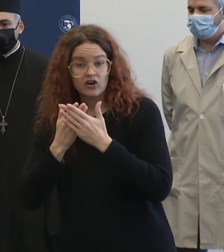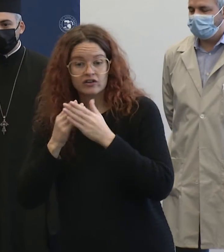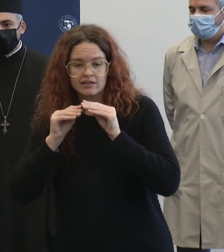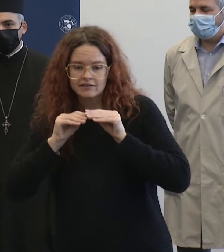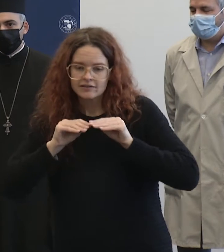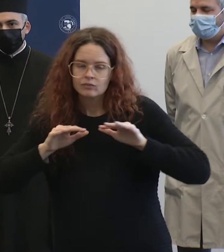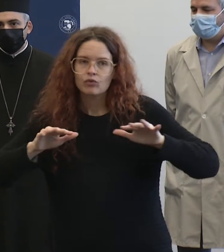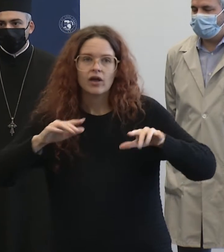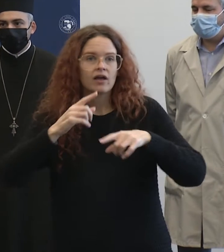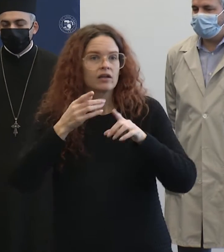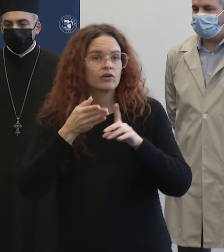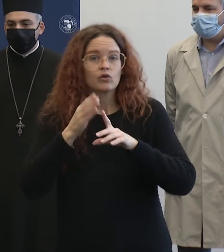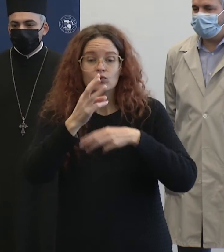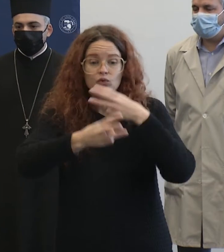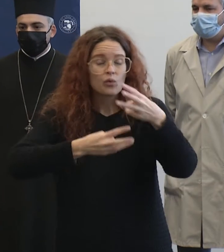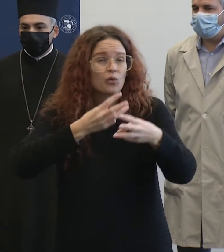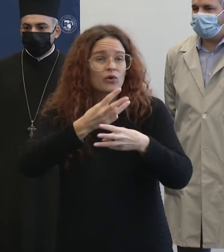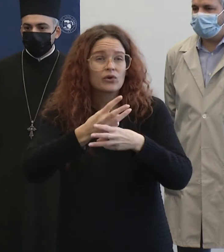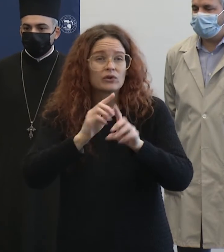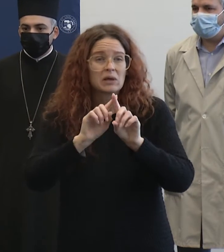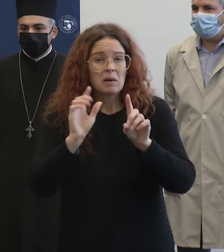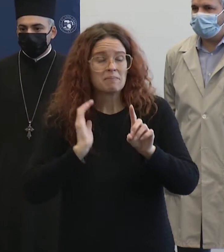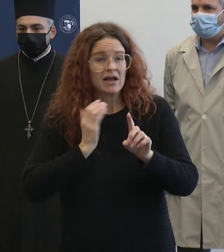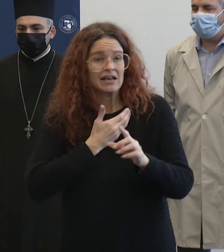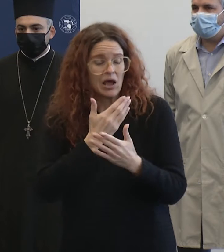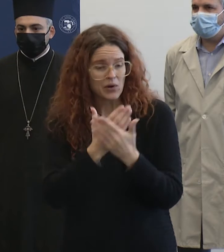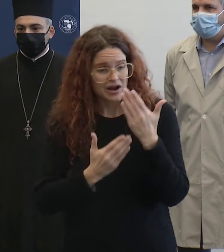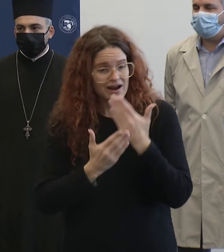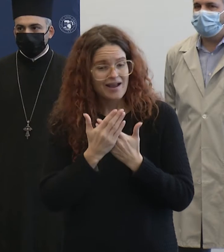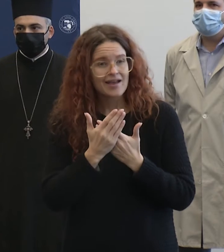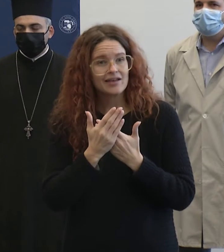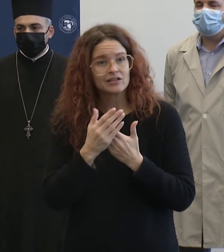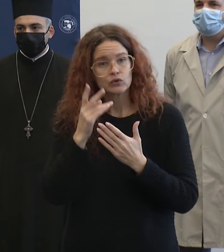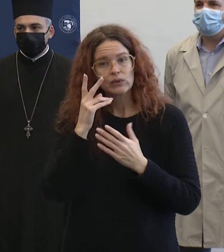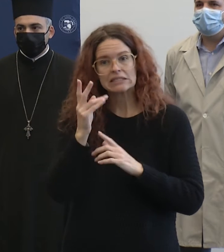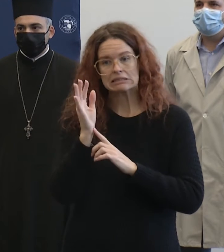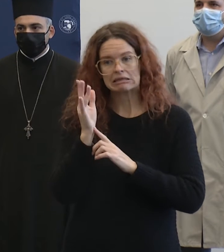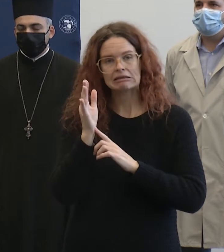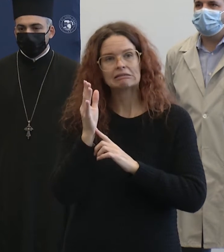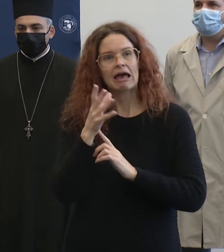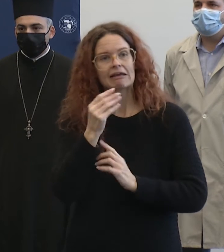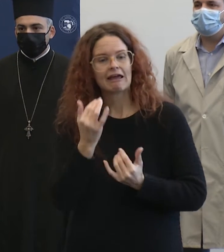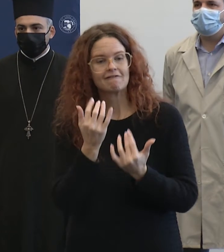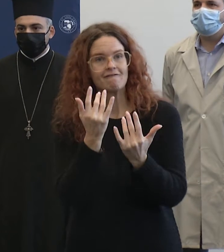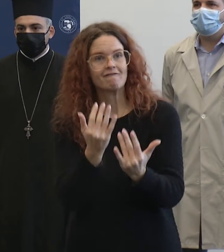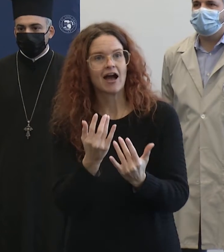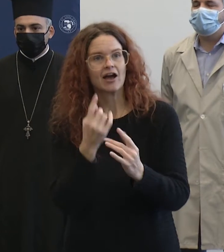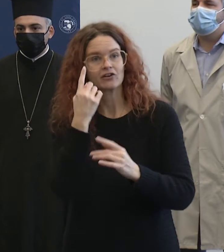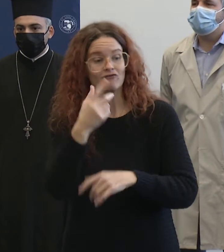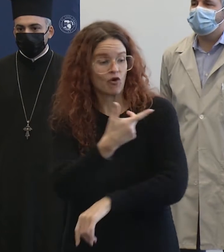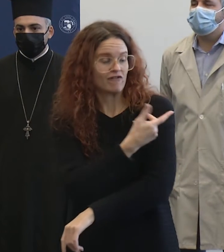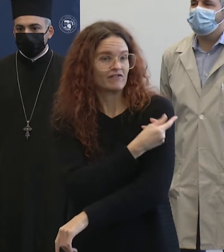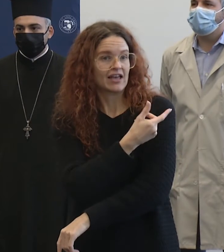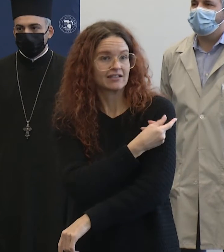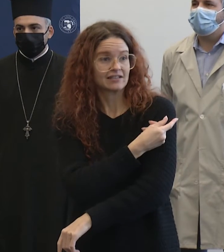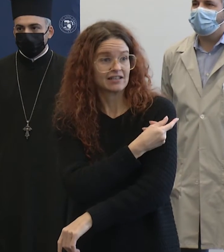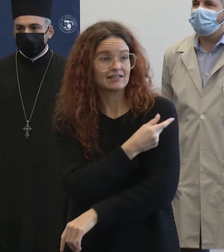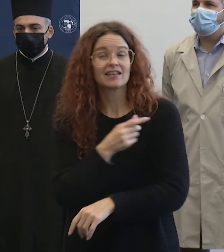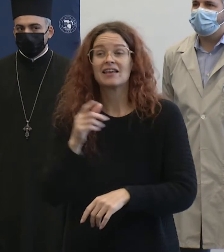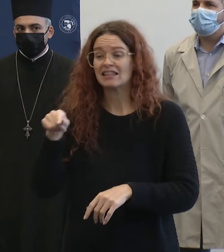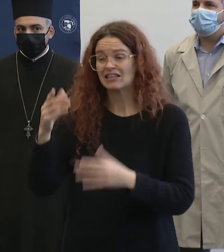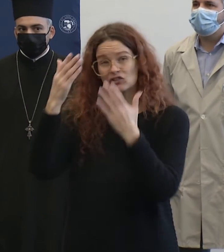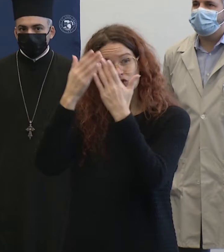this globe. Yet in our hands, we hold the light and fire of vaccines that can banish